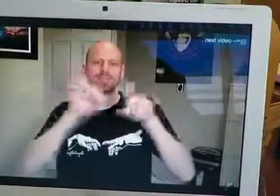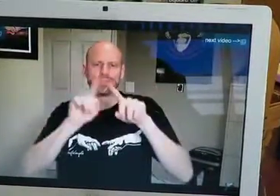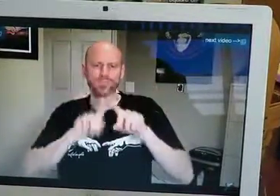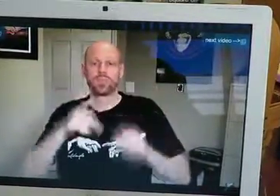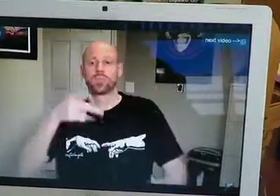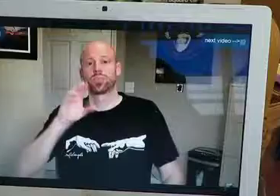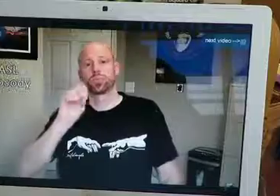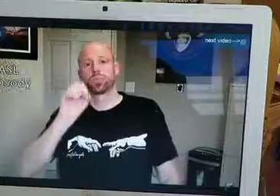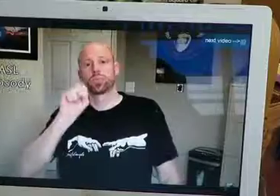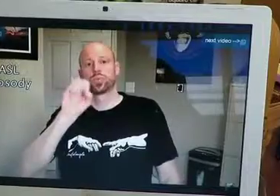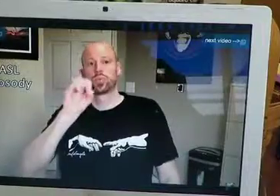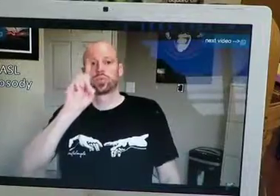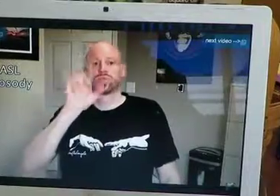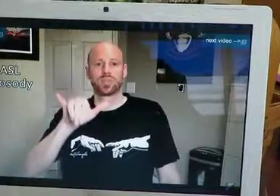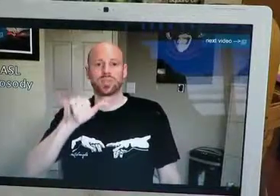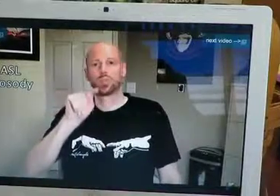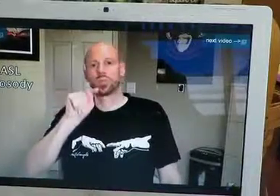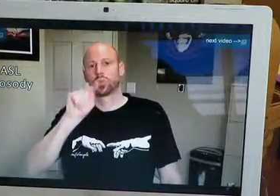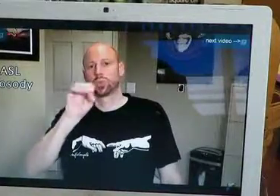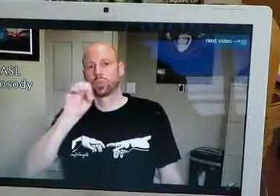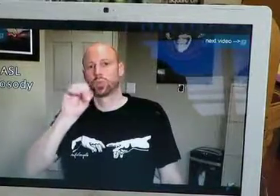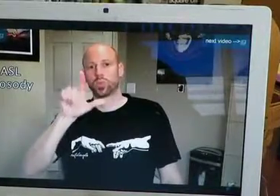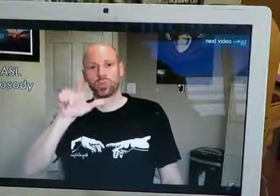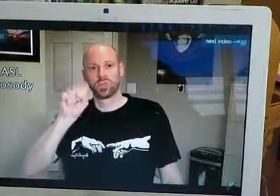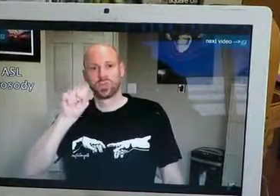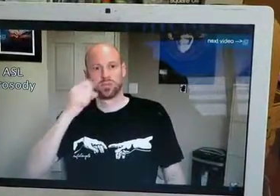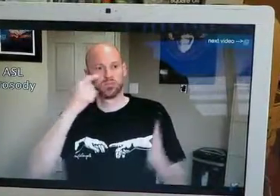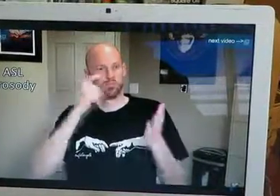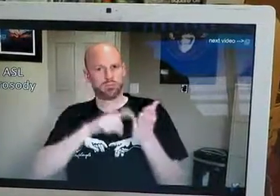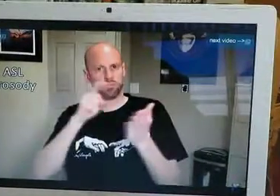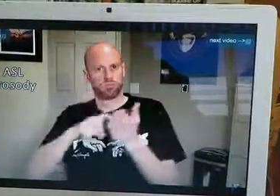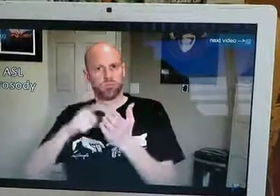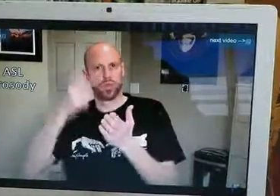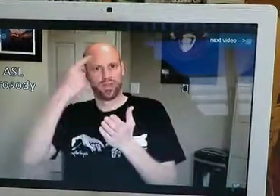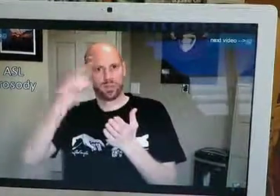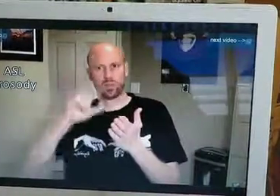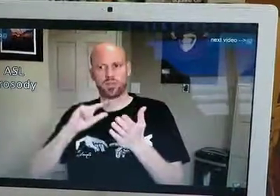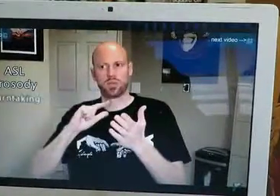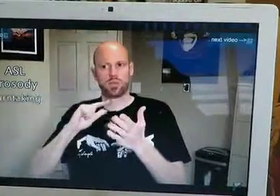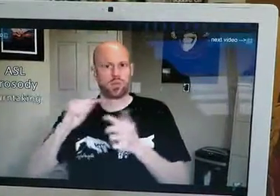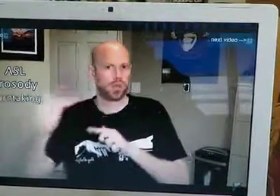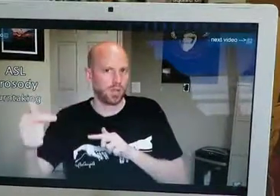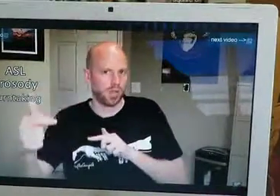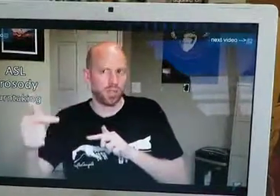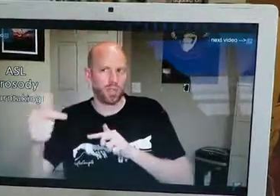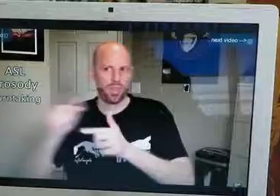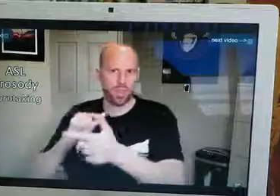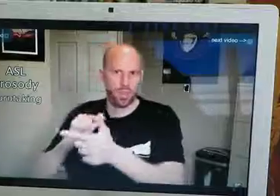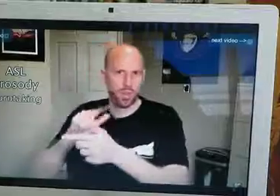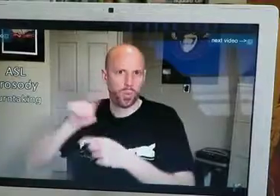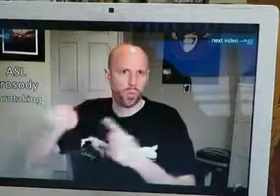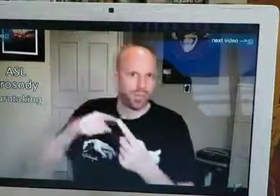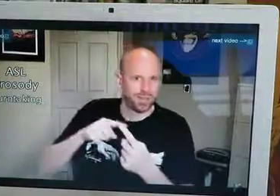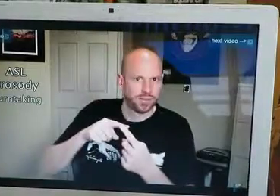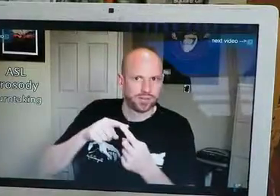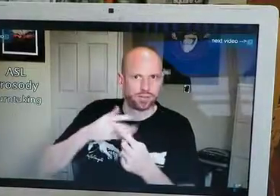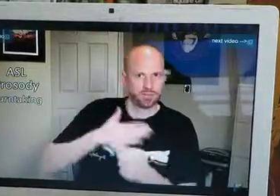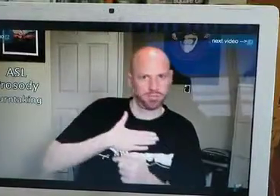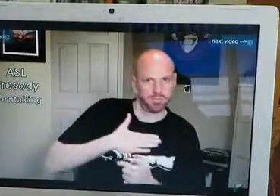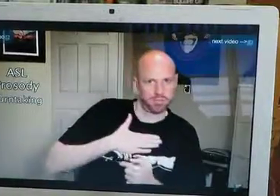is, signing with ASL porosity, you'll notice the different times of turn